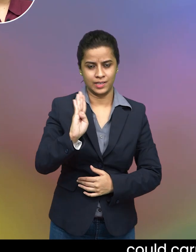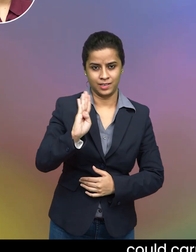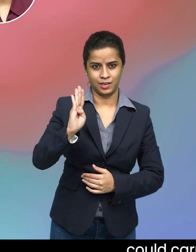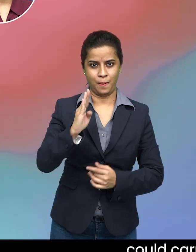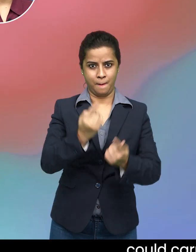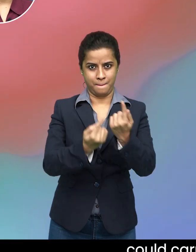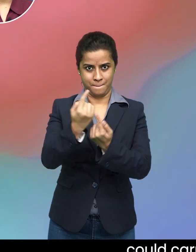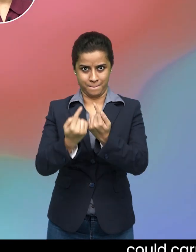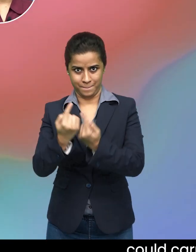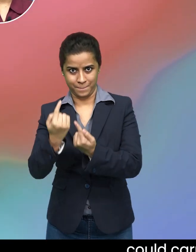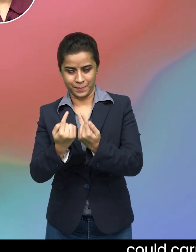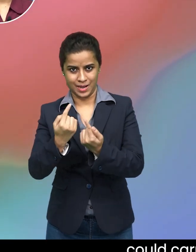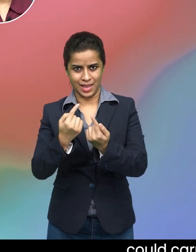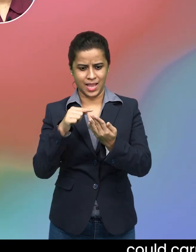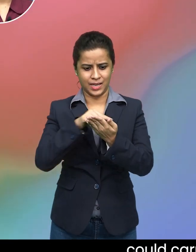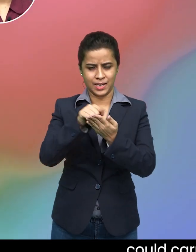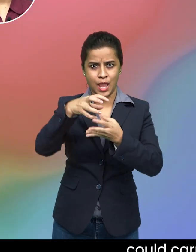photosynthesis.